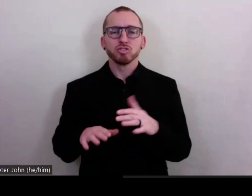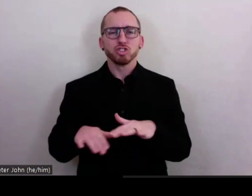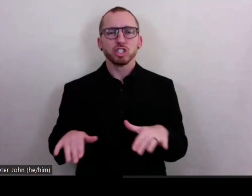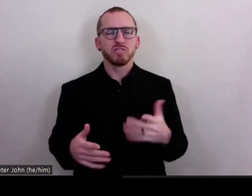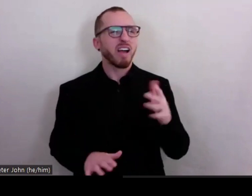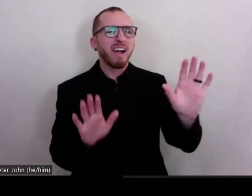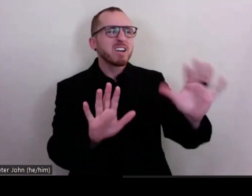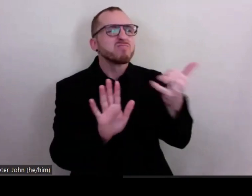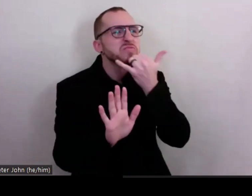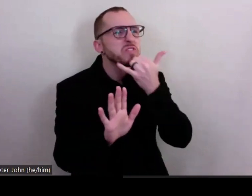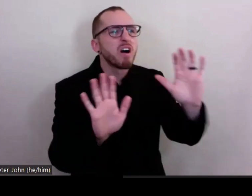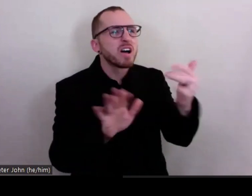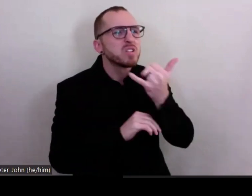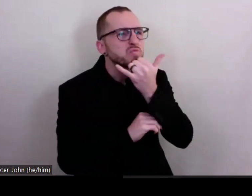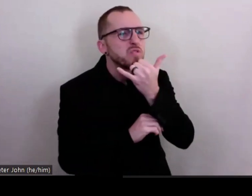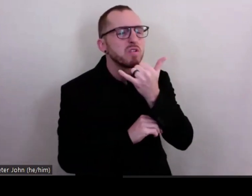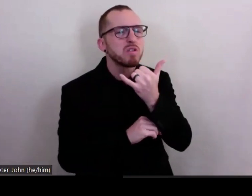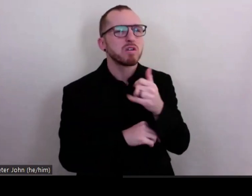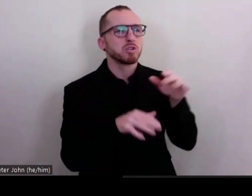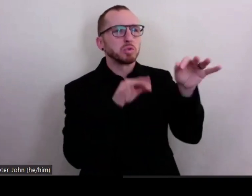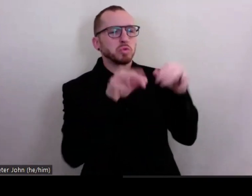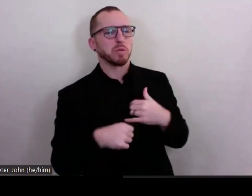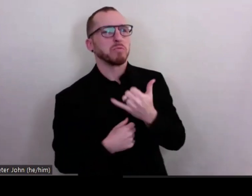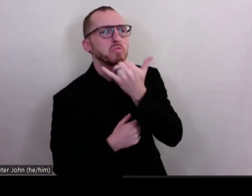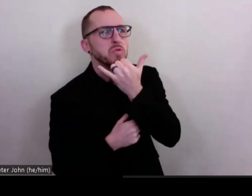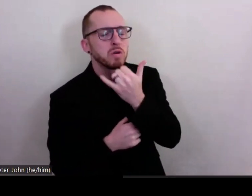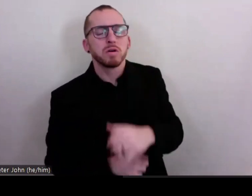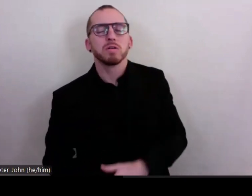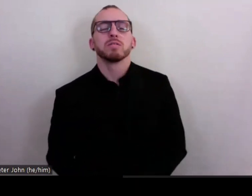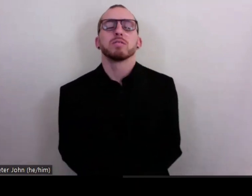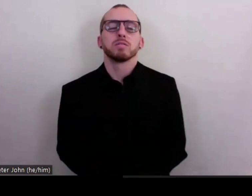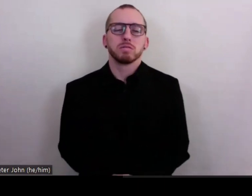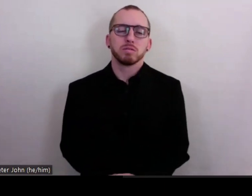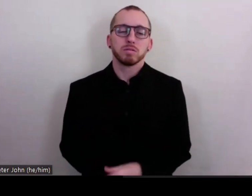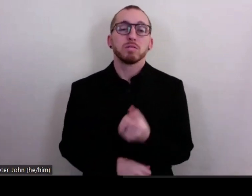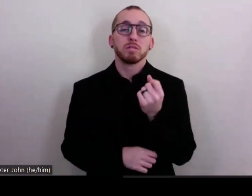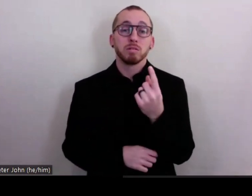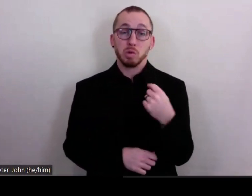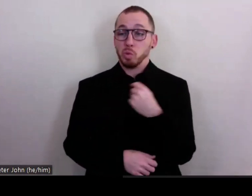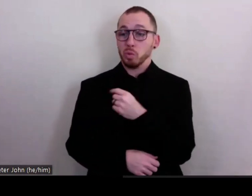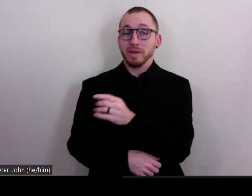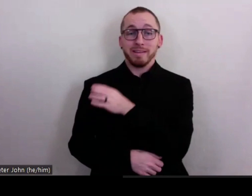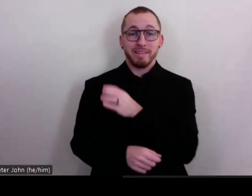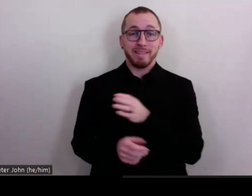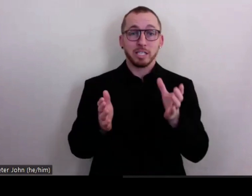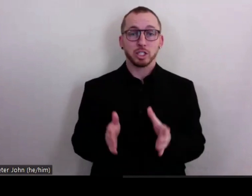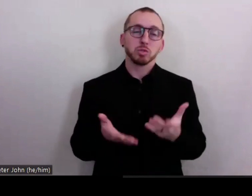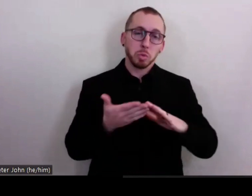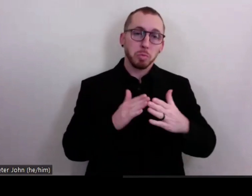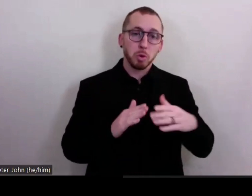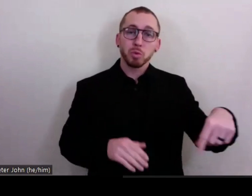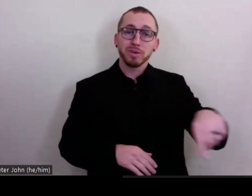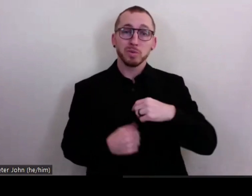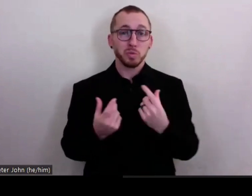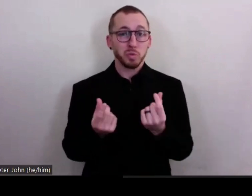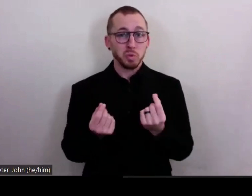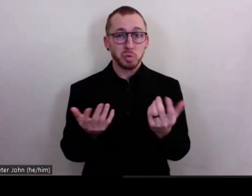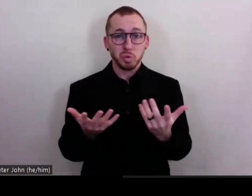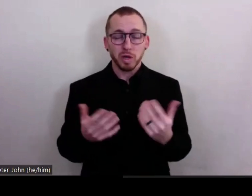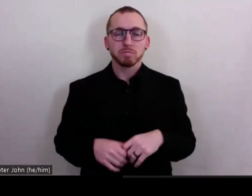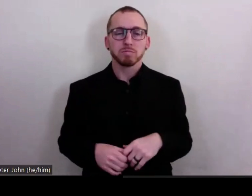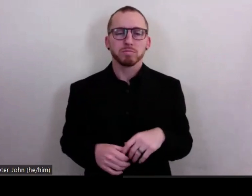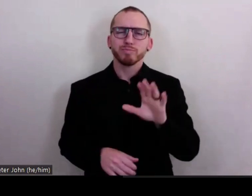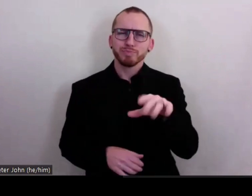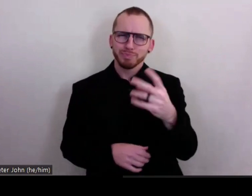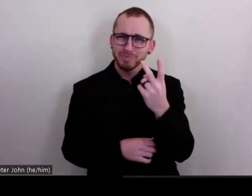be. And the other thing that I think is really important for us as a community to do is, I don't know if you've ever seen